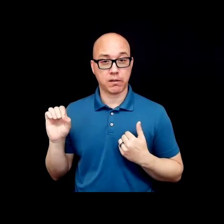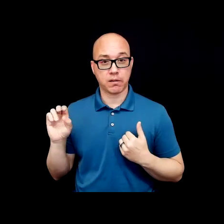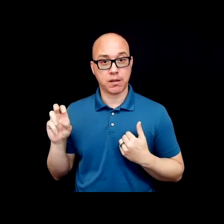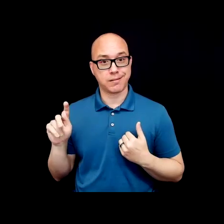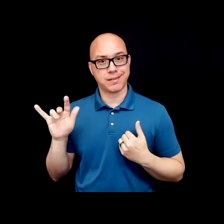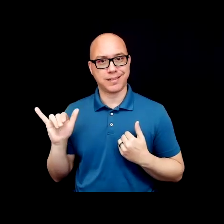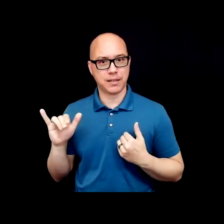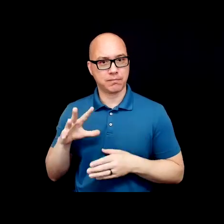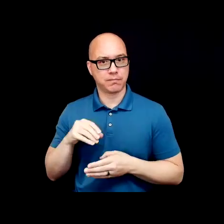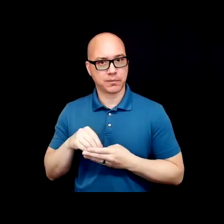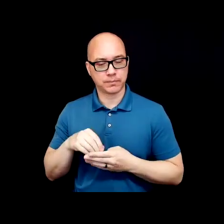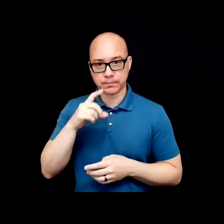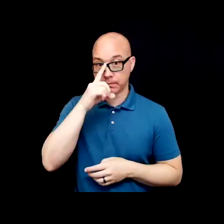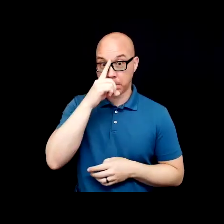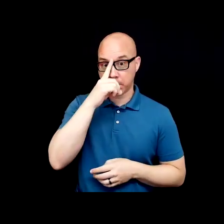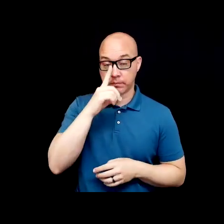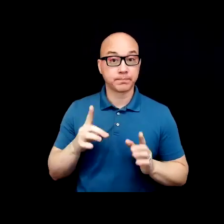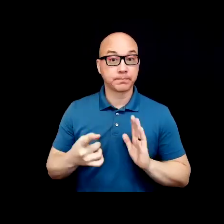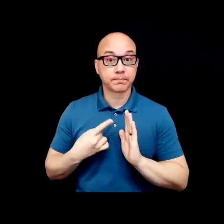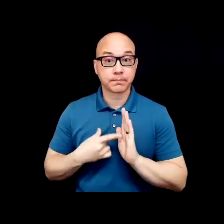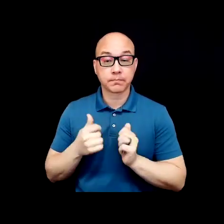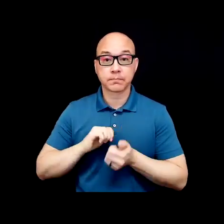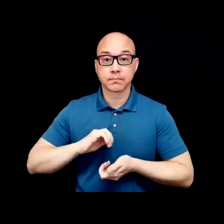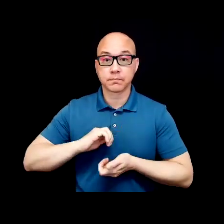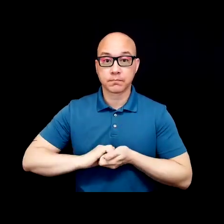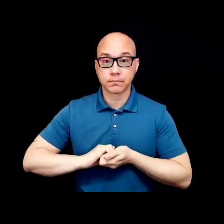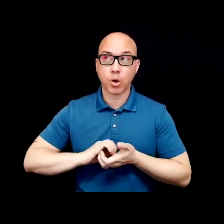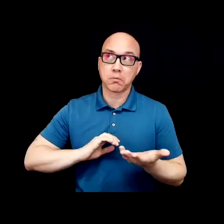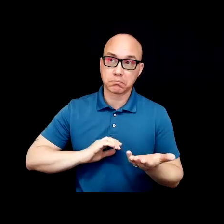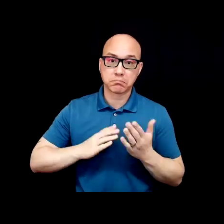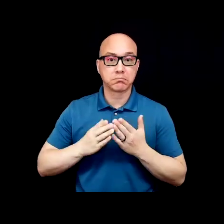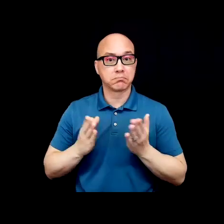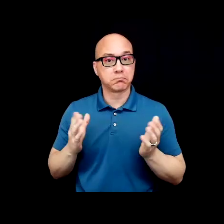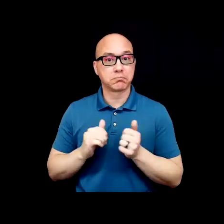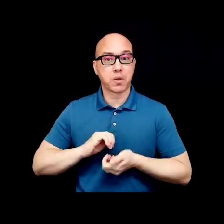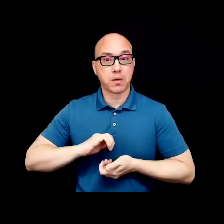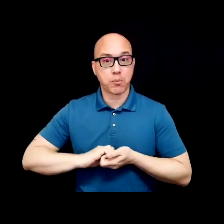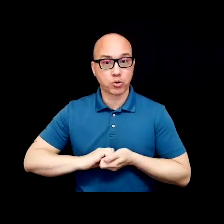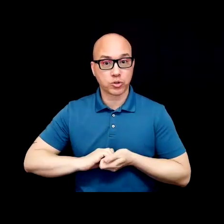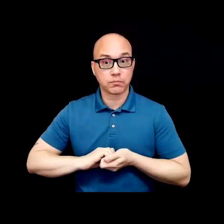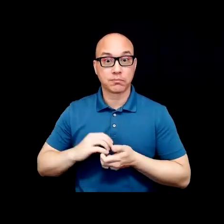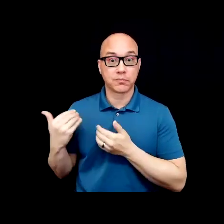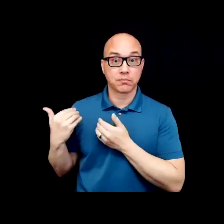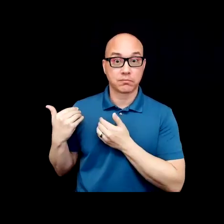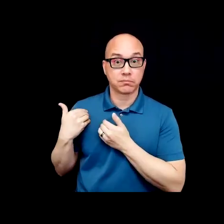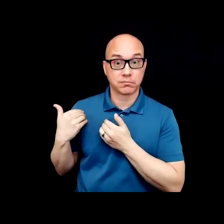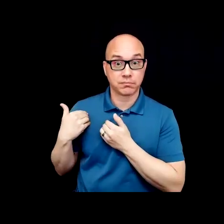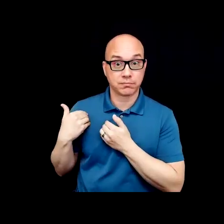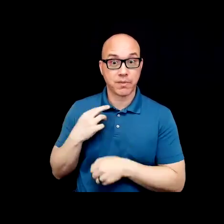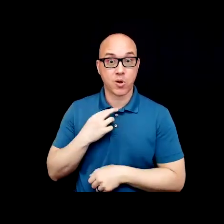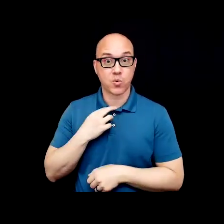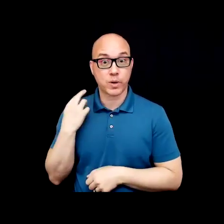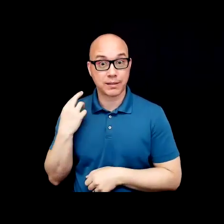sometimes with partnerships, in fact, generally with partnerships, the liabilities, the risks, the